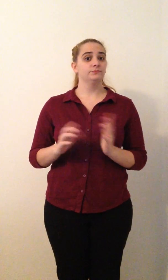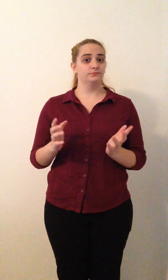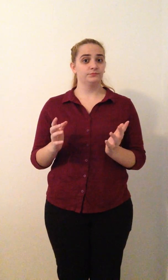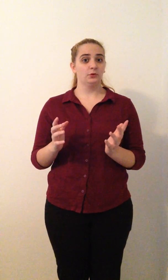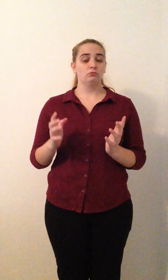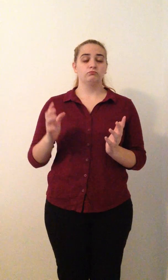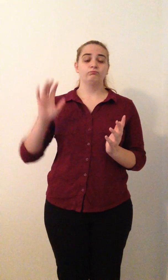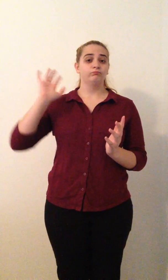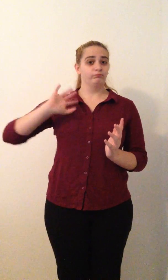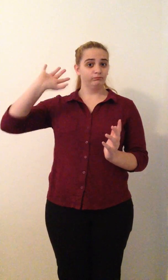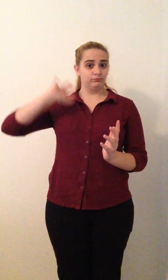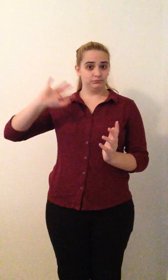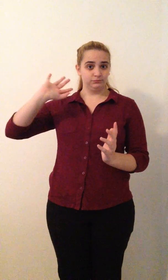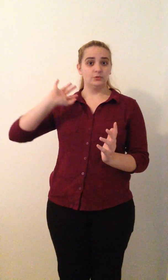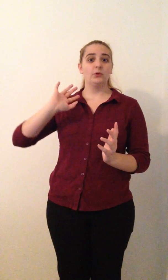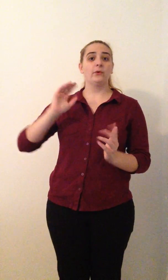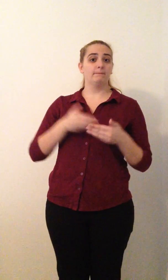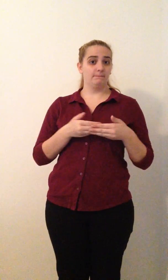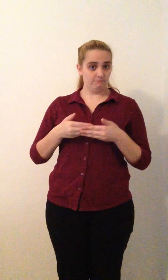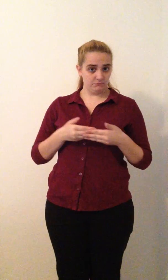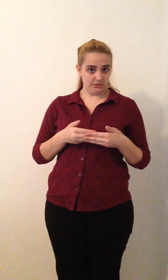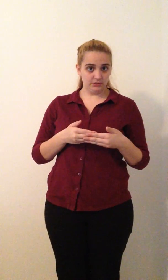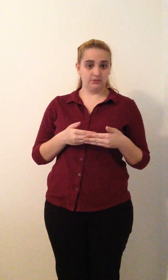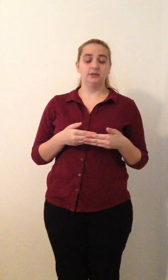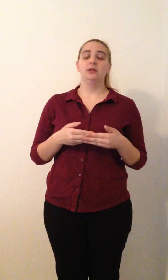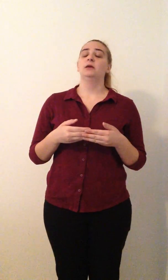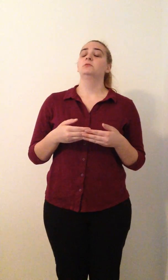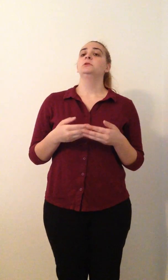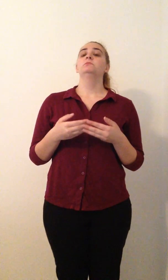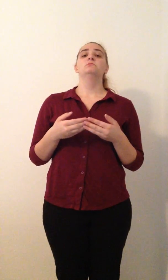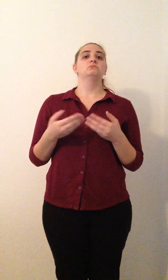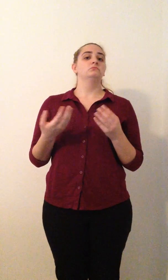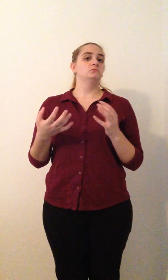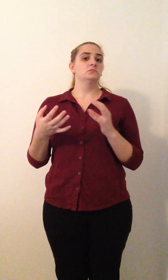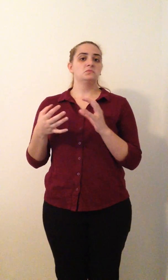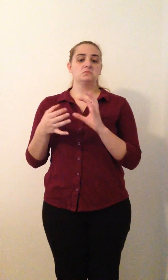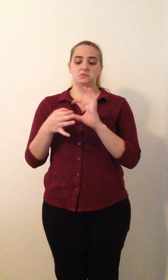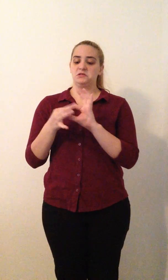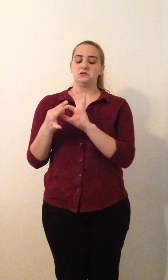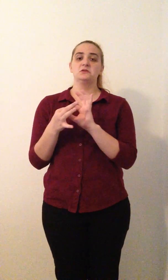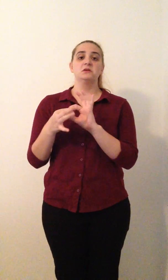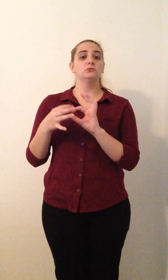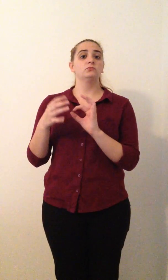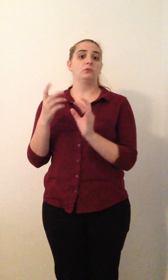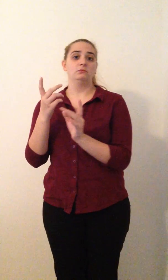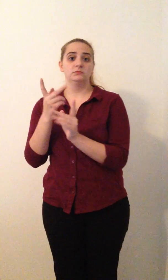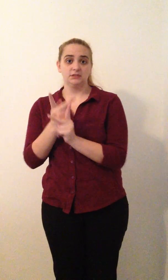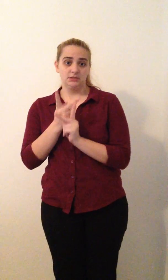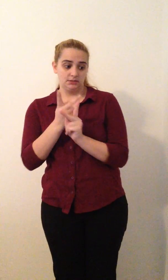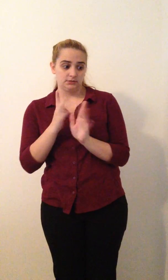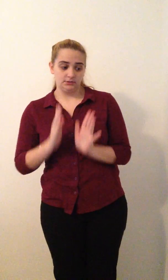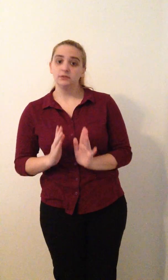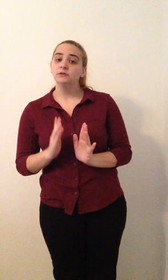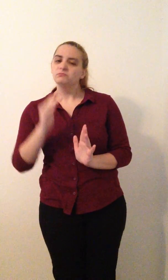attachment with our caregivers, this takes place very early on. Now, our caregivers